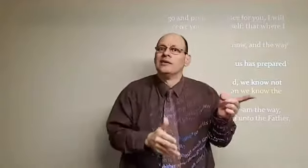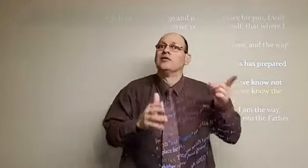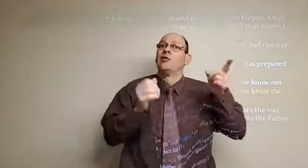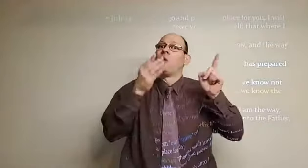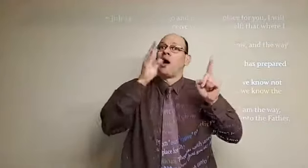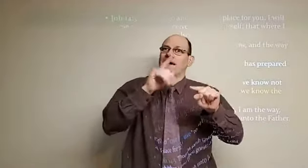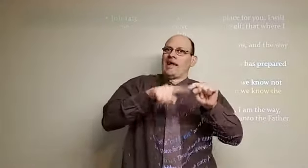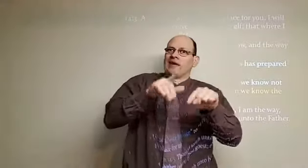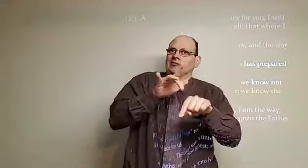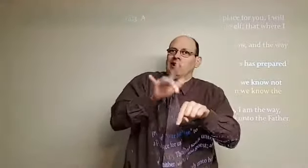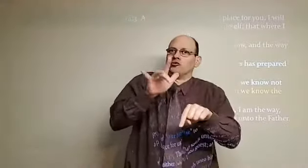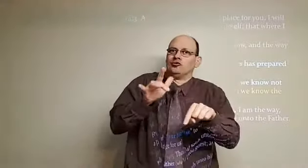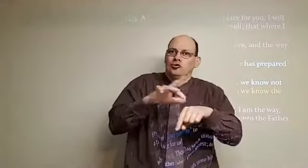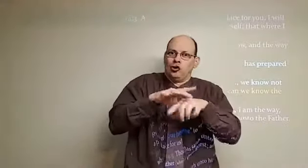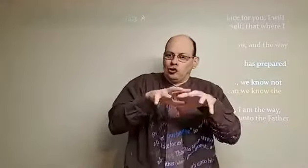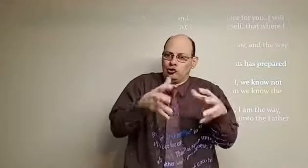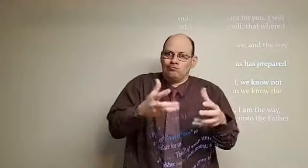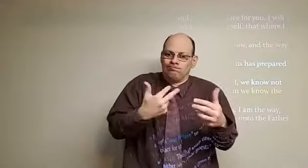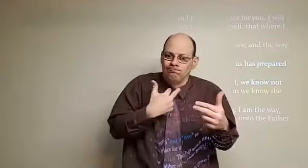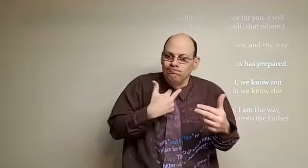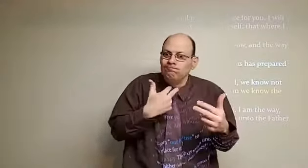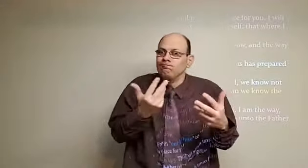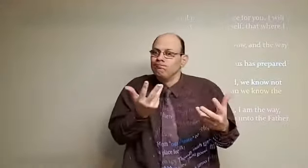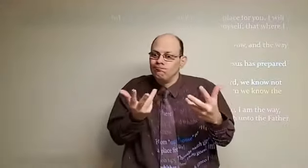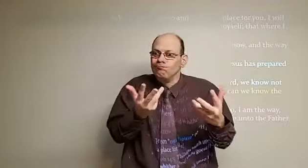and if they looked upon God they would die